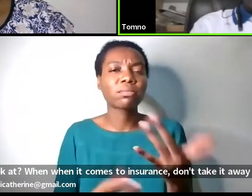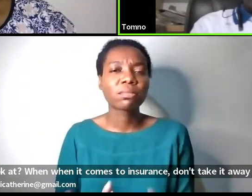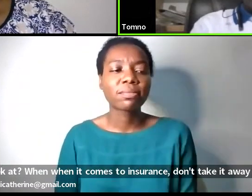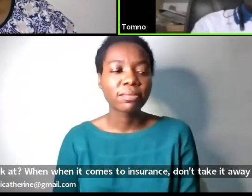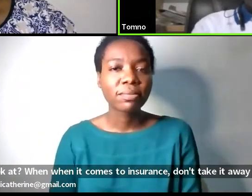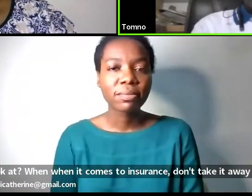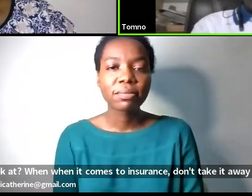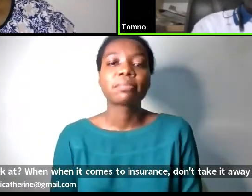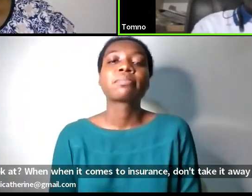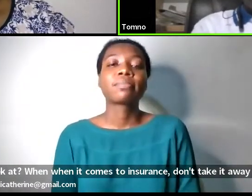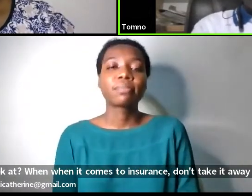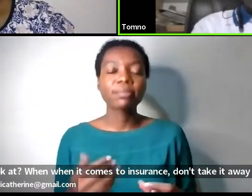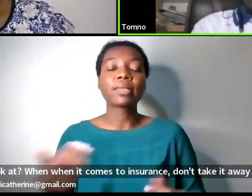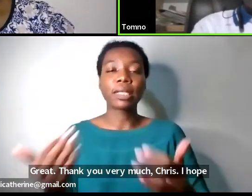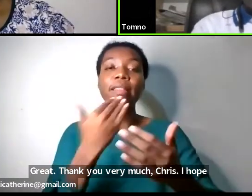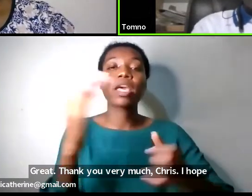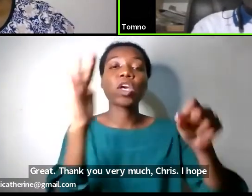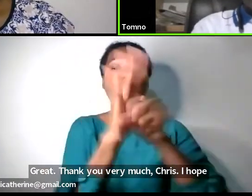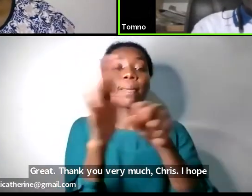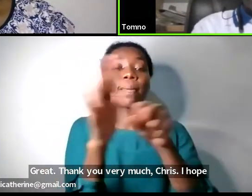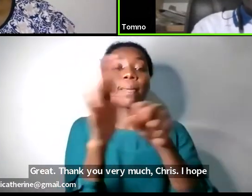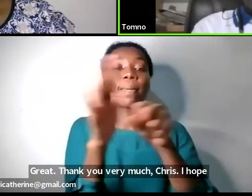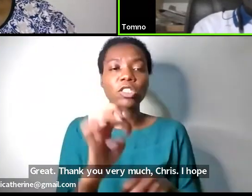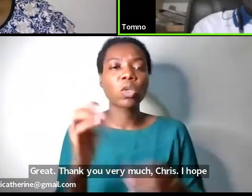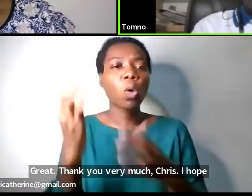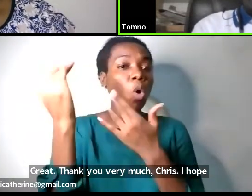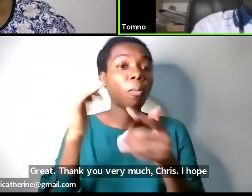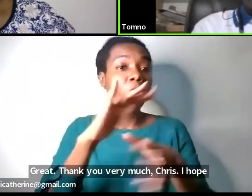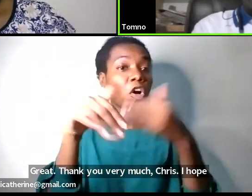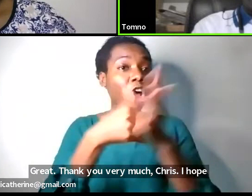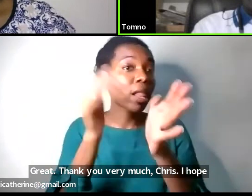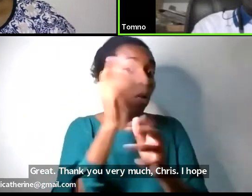Great. Thank you very much, Grace. I hope everyone can hear me. Grace, you can hear me?